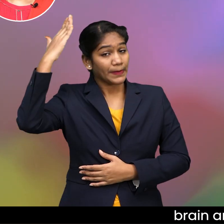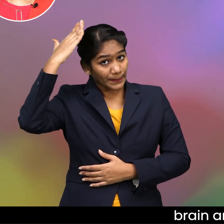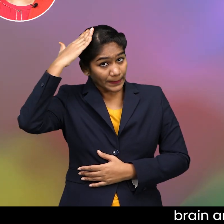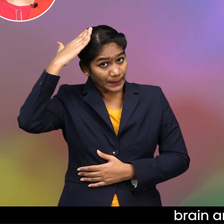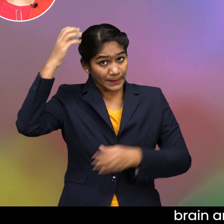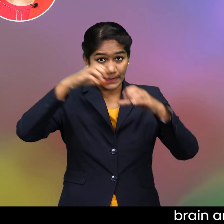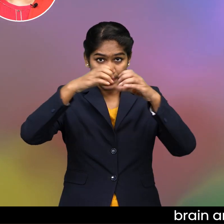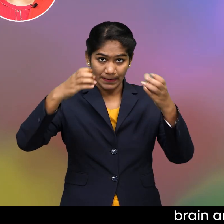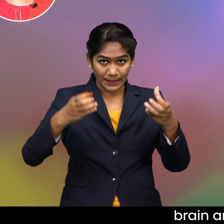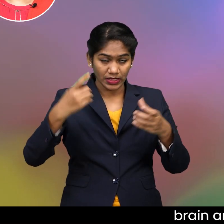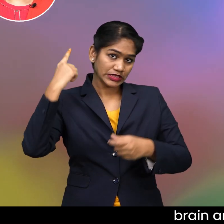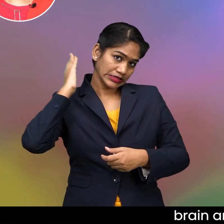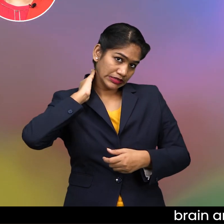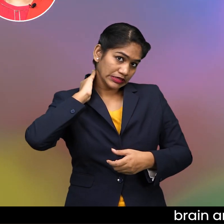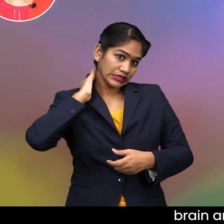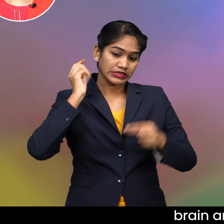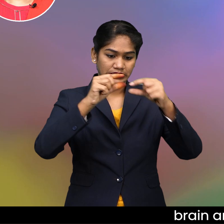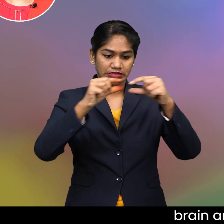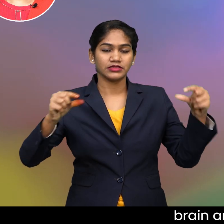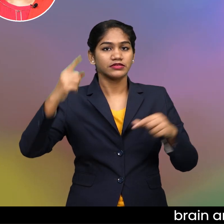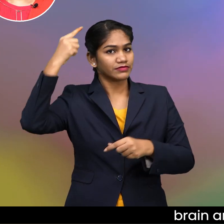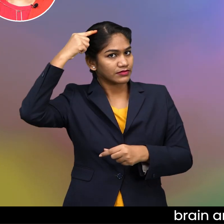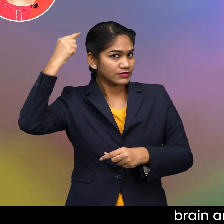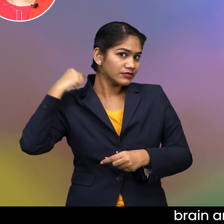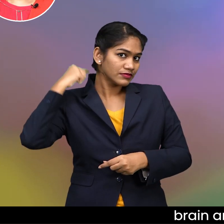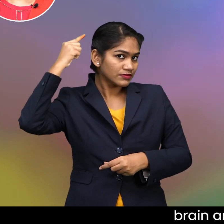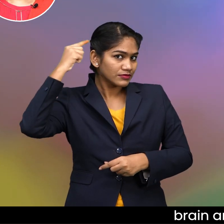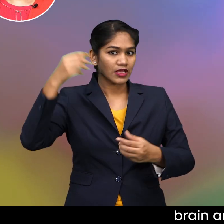brain and spinal cord.